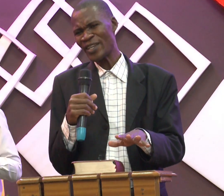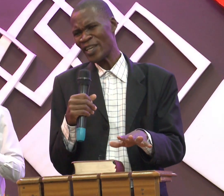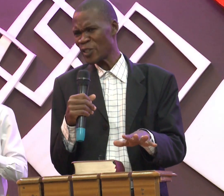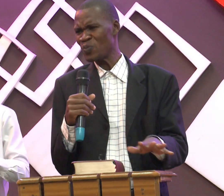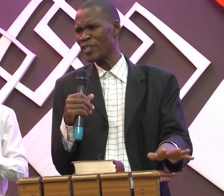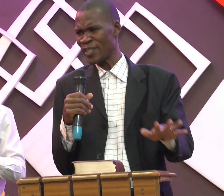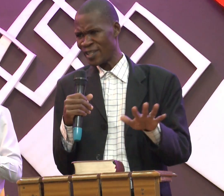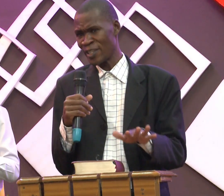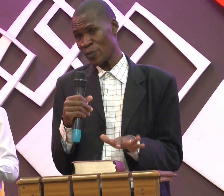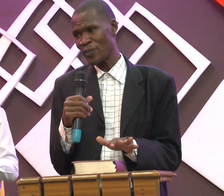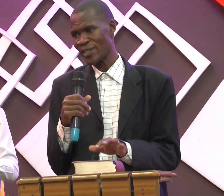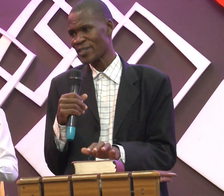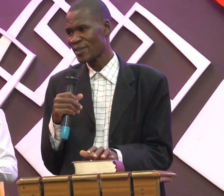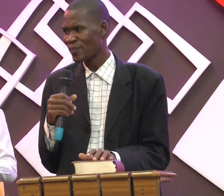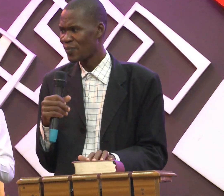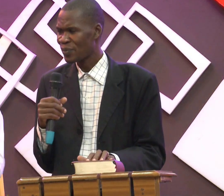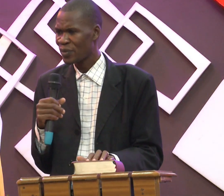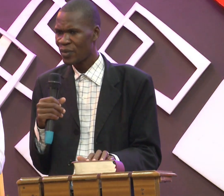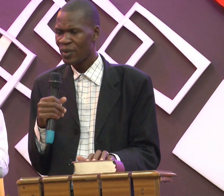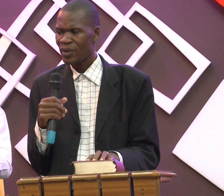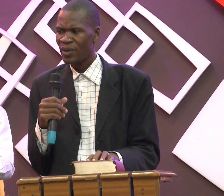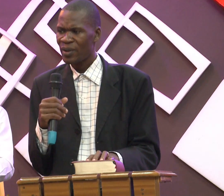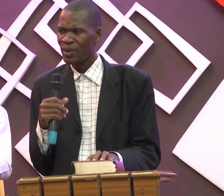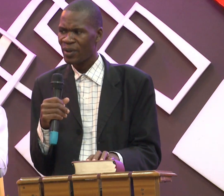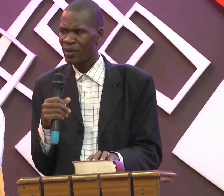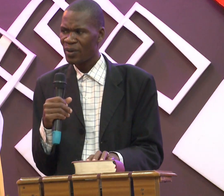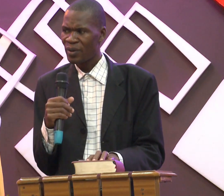as if they had just been sent.